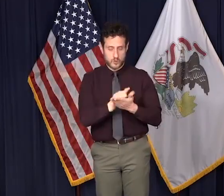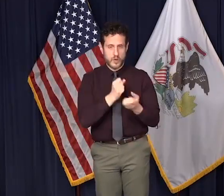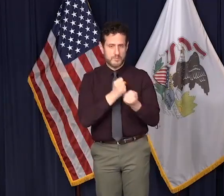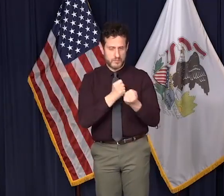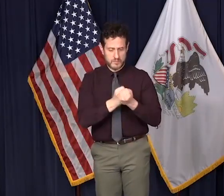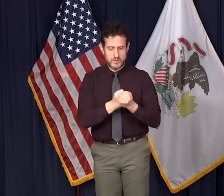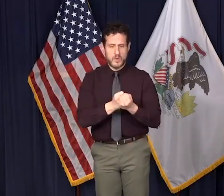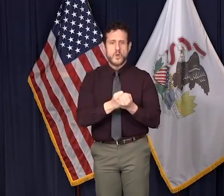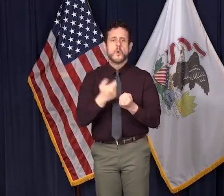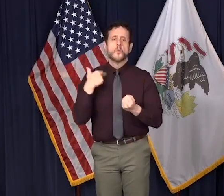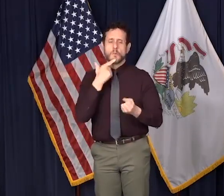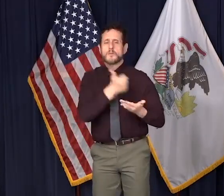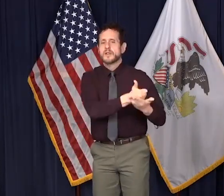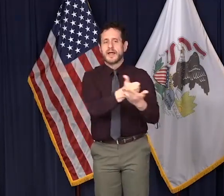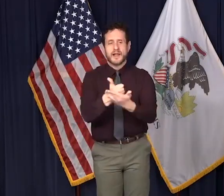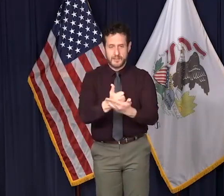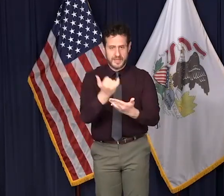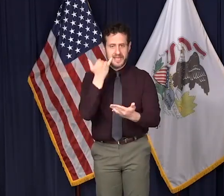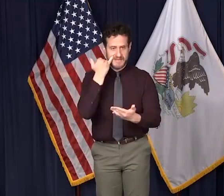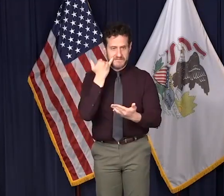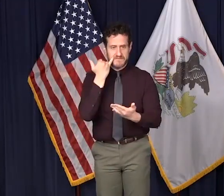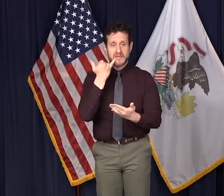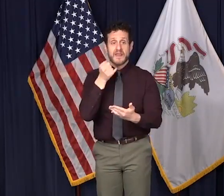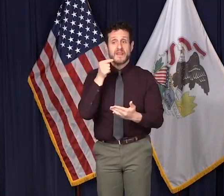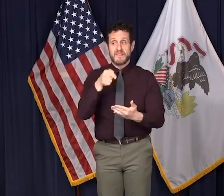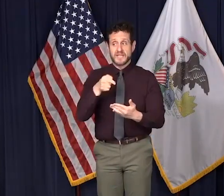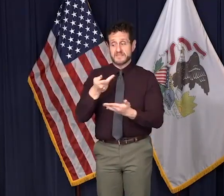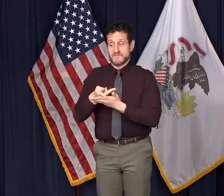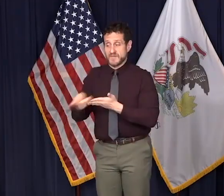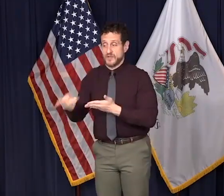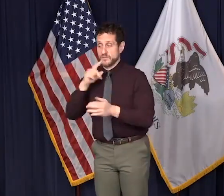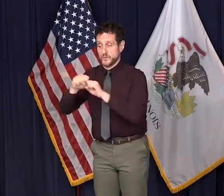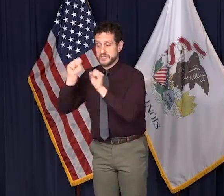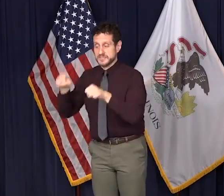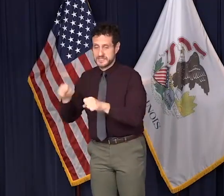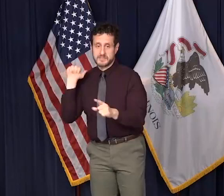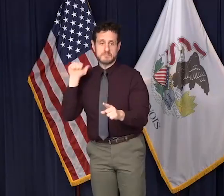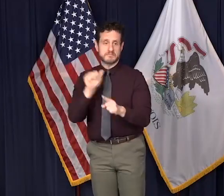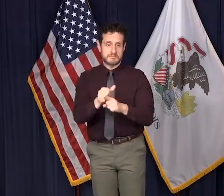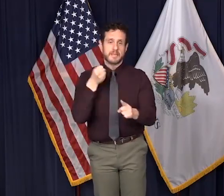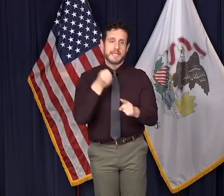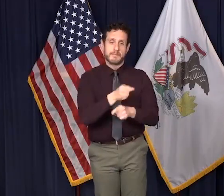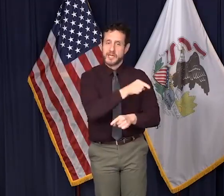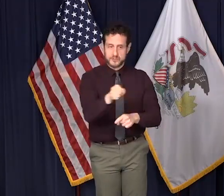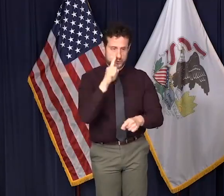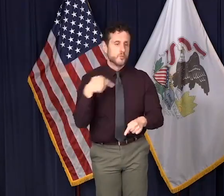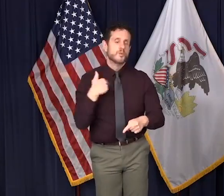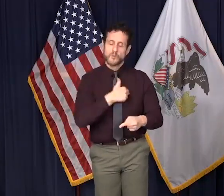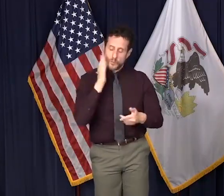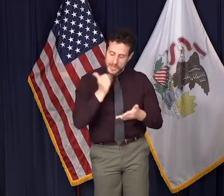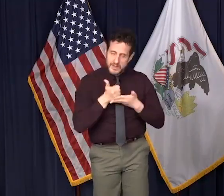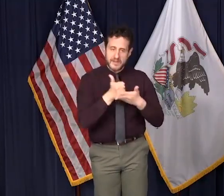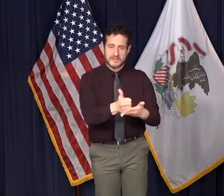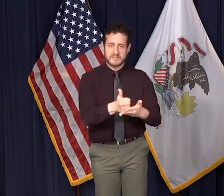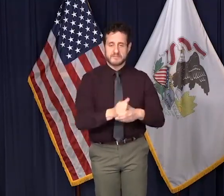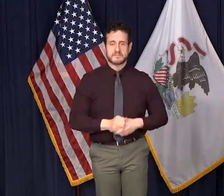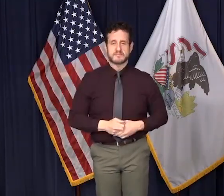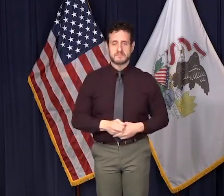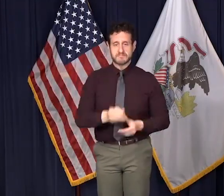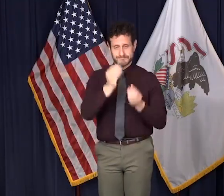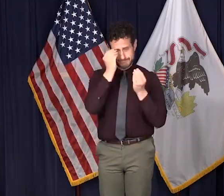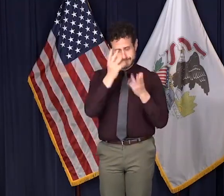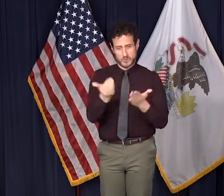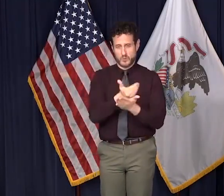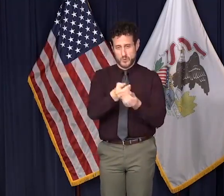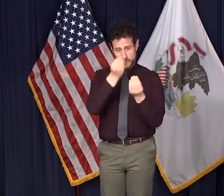been affected by this system-wide failure. I also want to provide an update for our residents who are